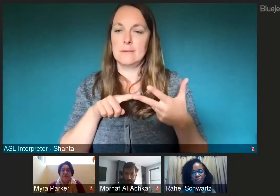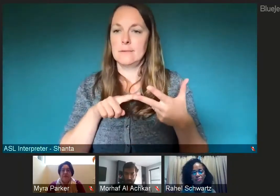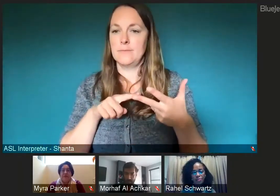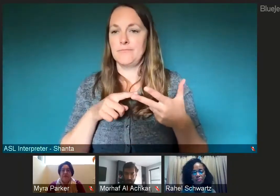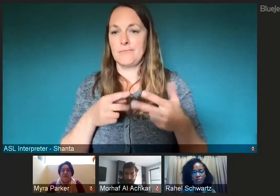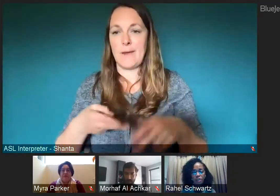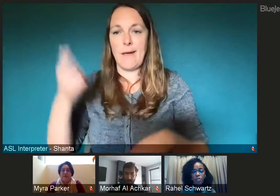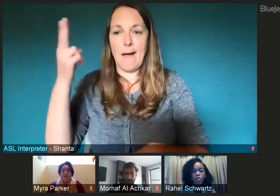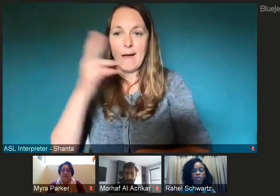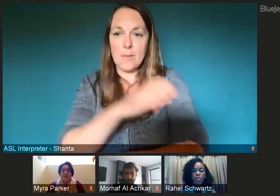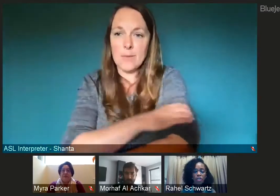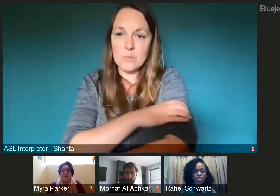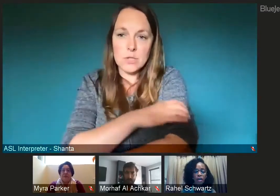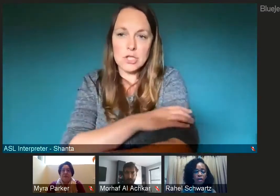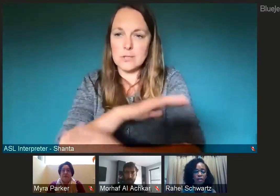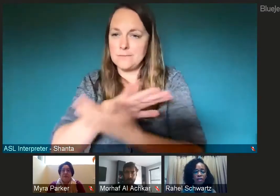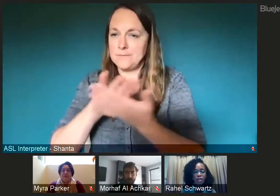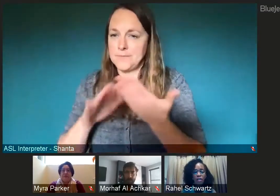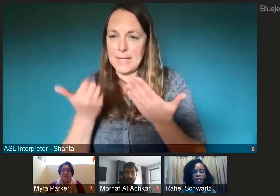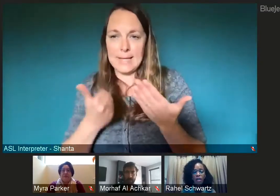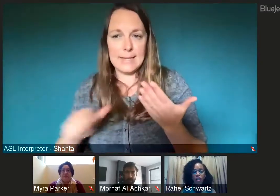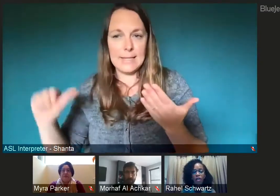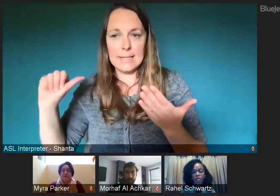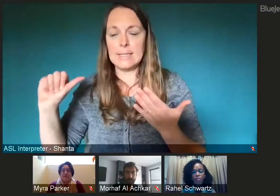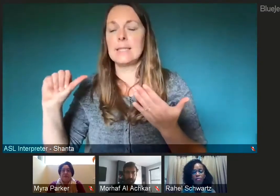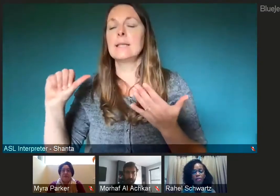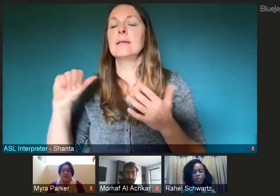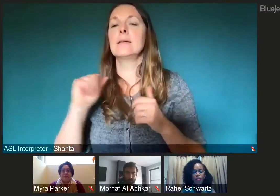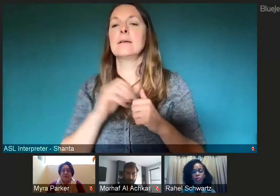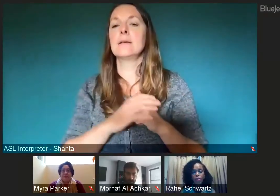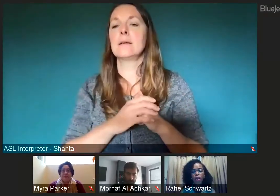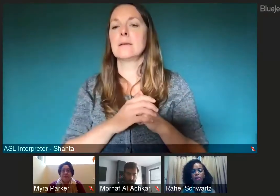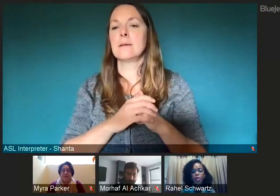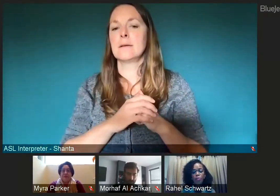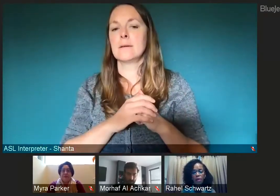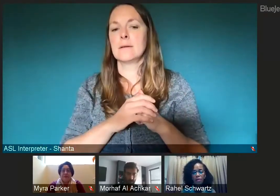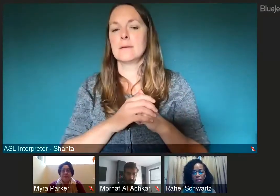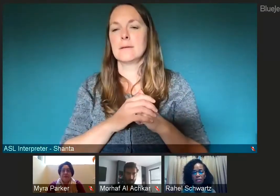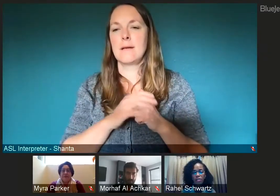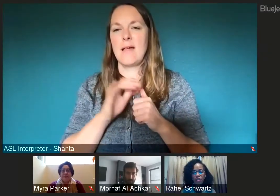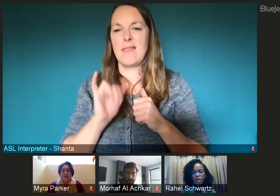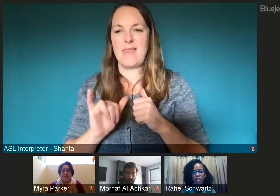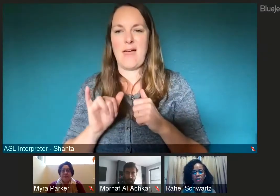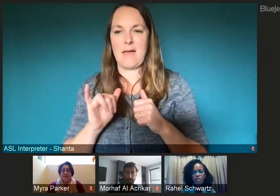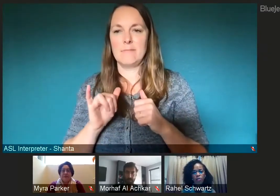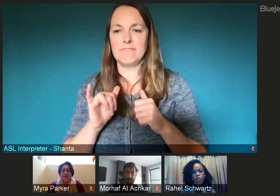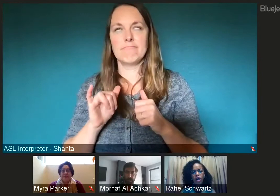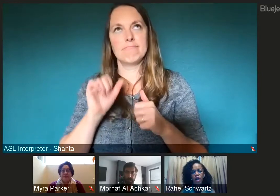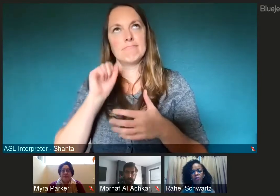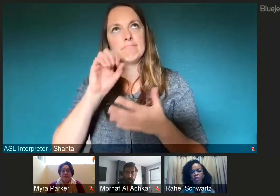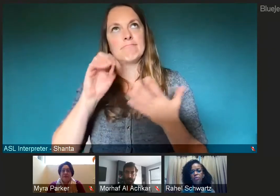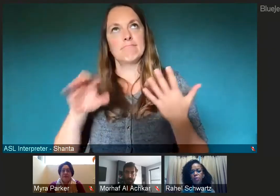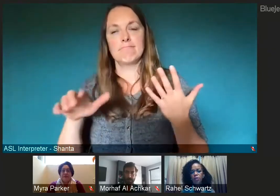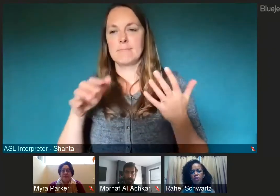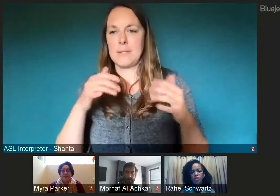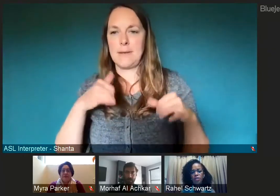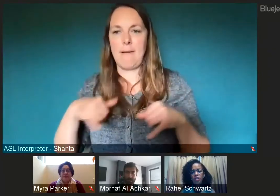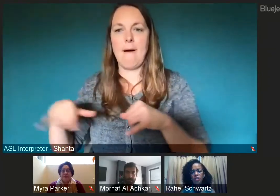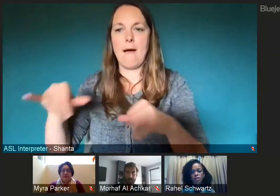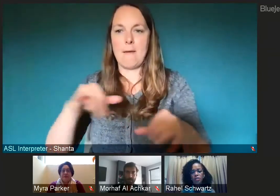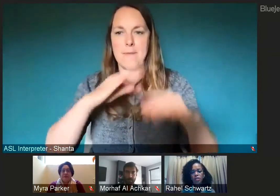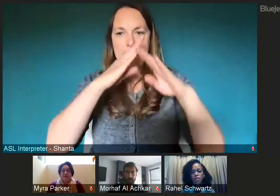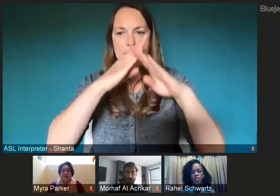hypertension. So these are, the common barriers that, I have